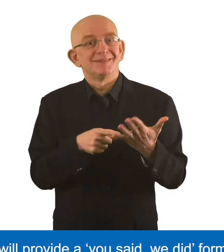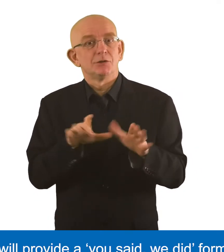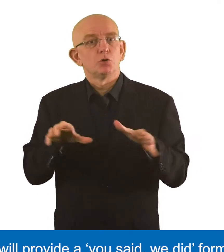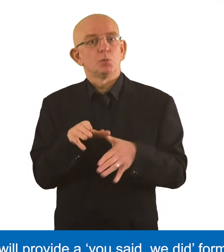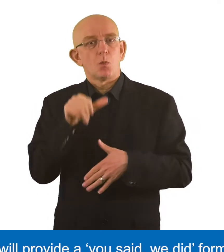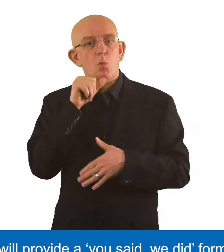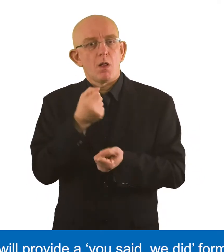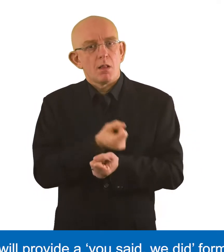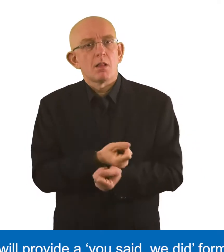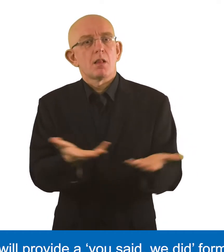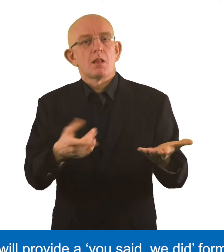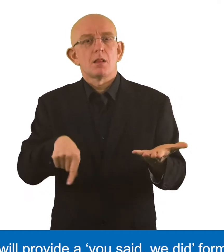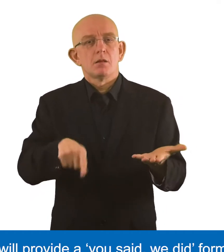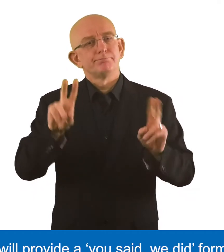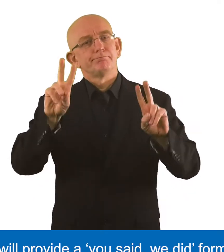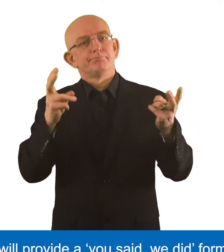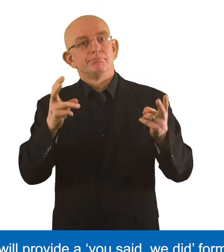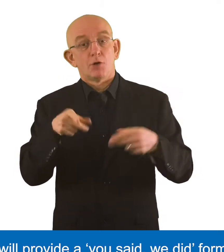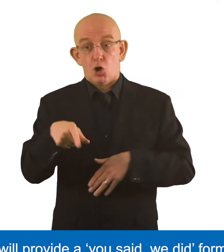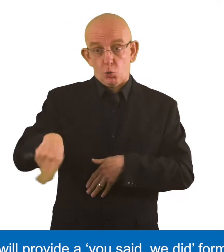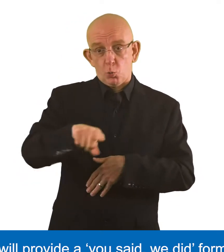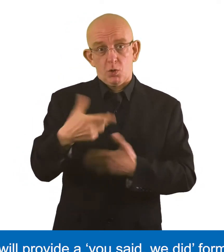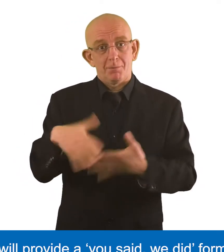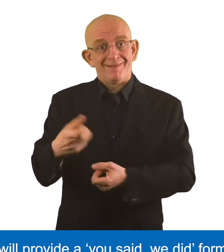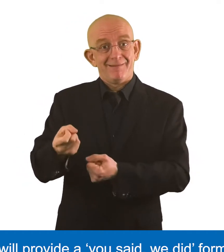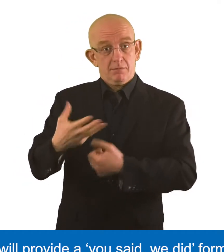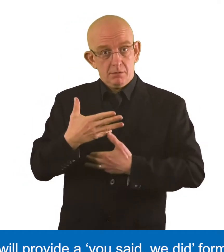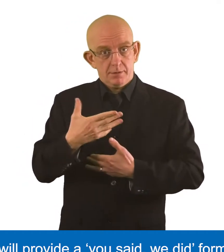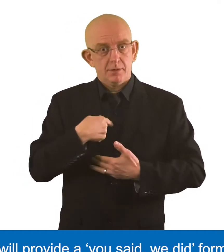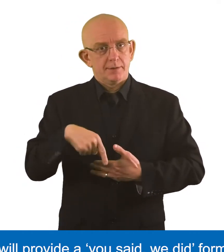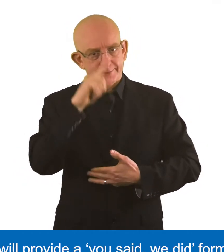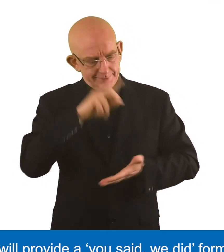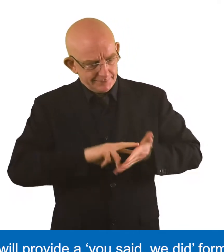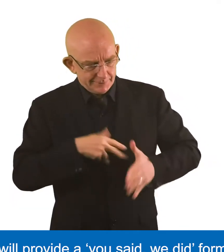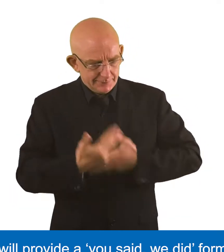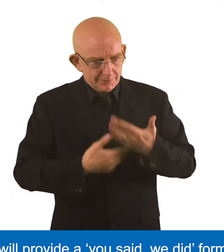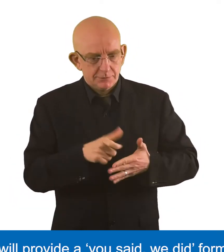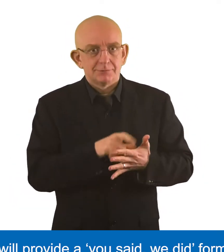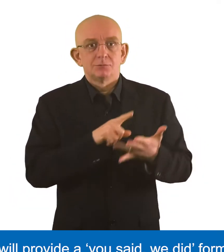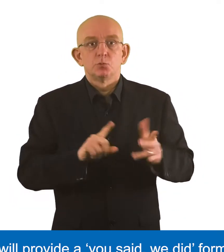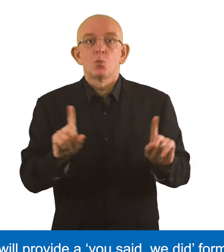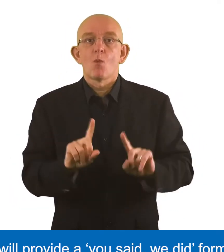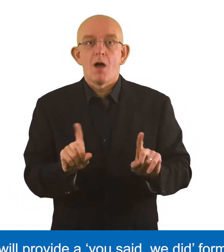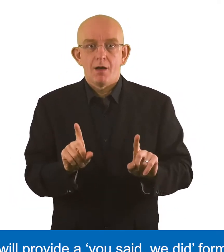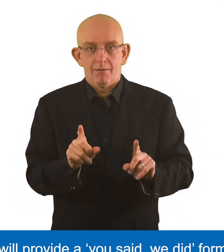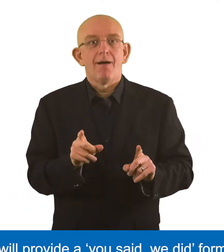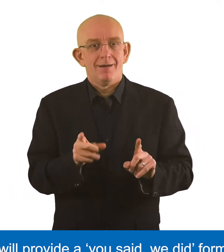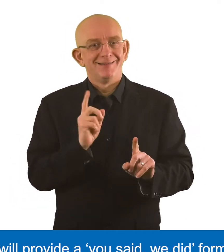the disability unit will provide a "you said, we did" format of reporting back to the regions via the chair's